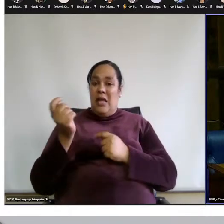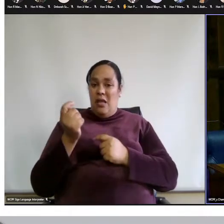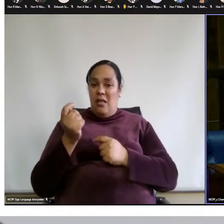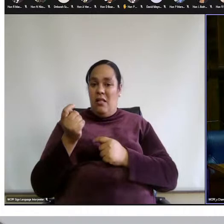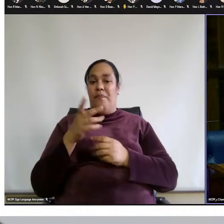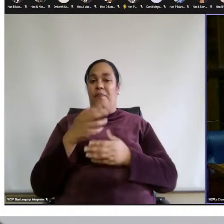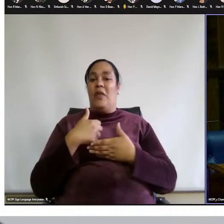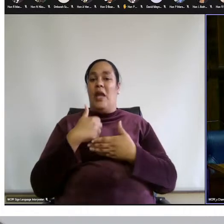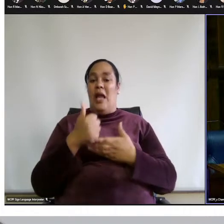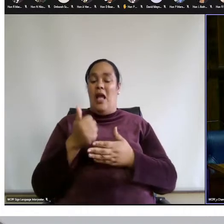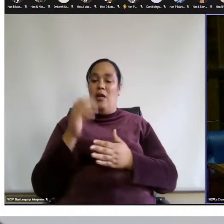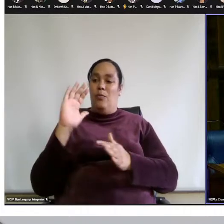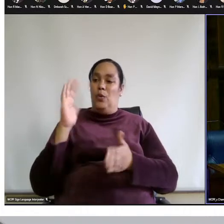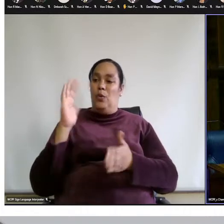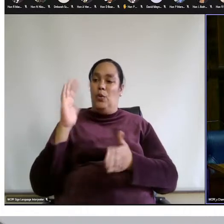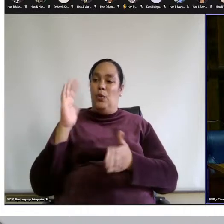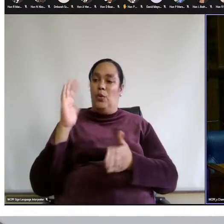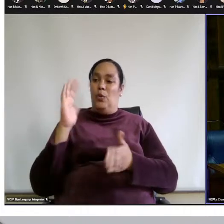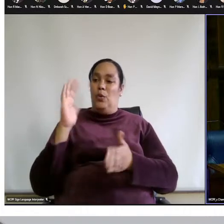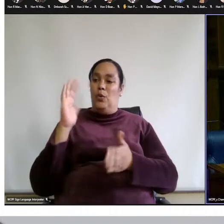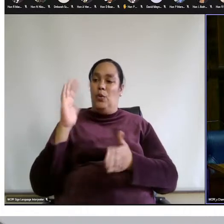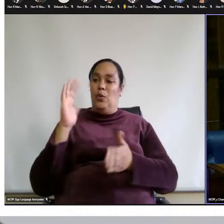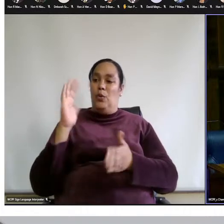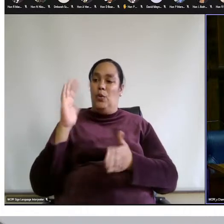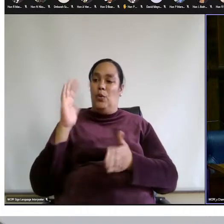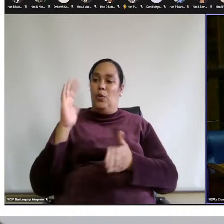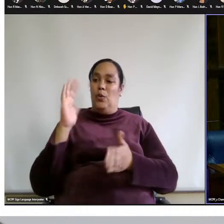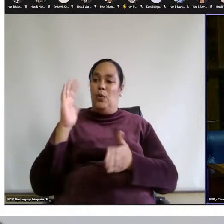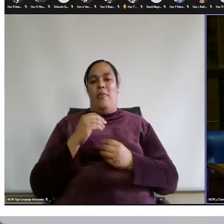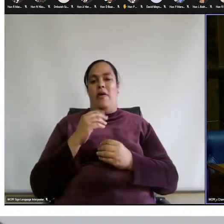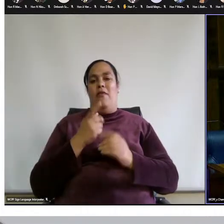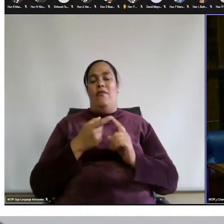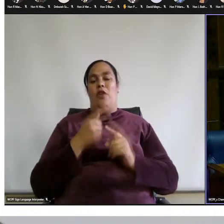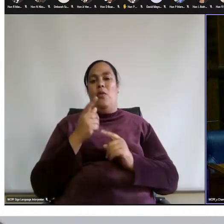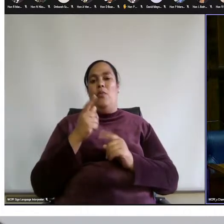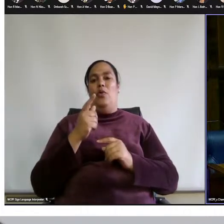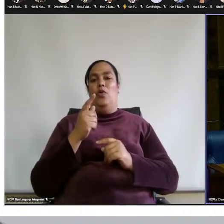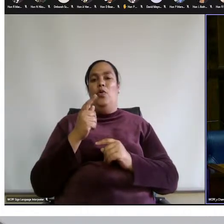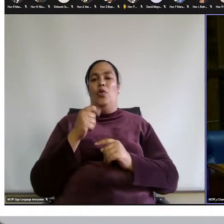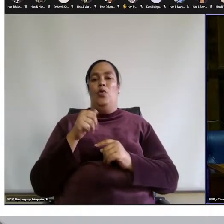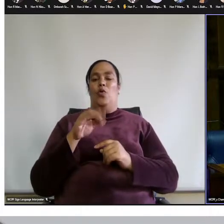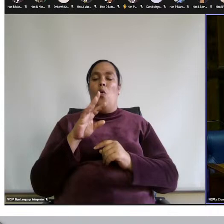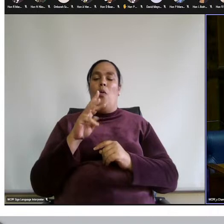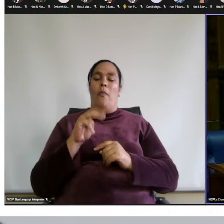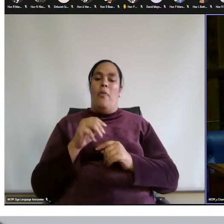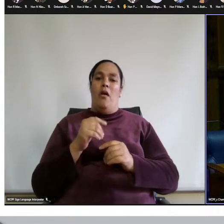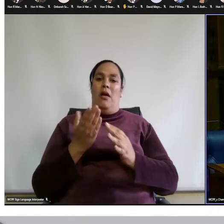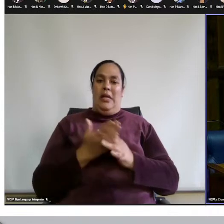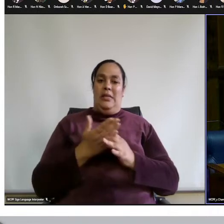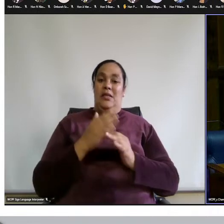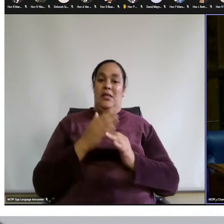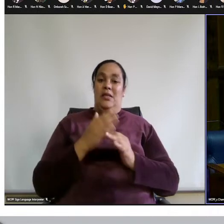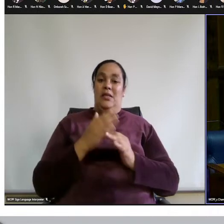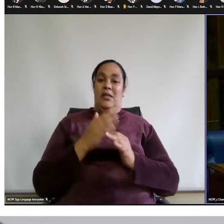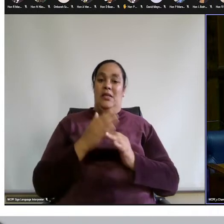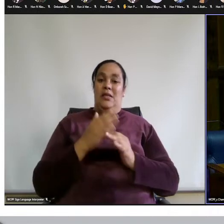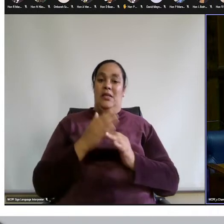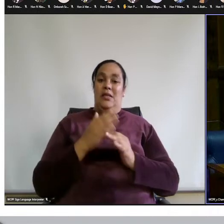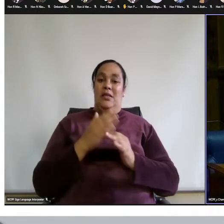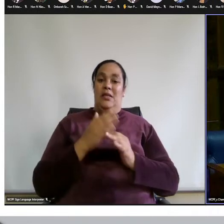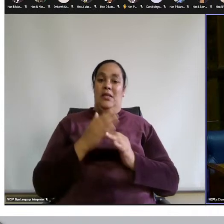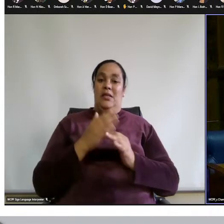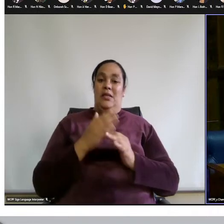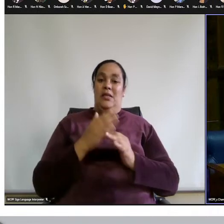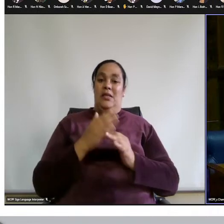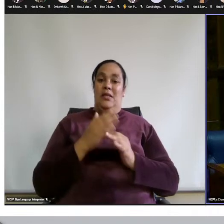was helping to reduce our numbers of our trauma cases. And by doing that, we're actually learning lessons on dealing